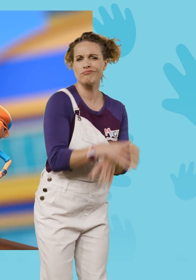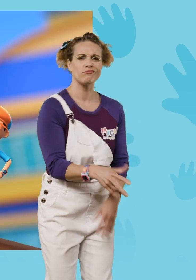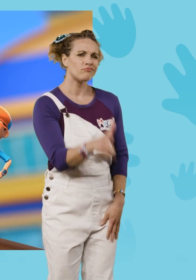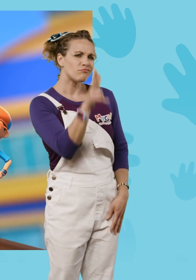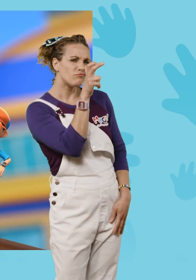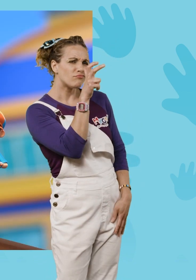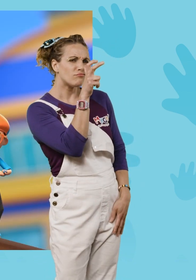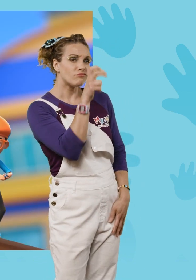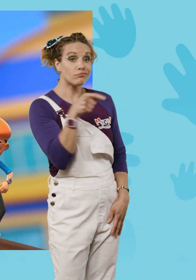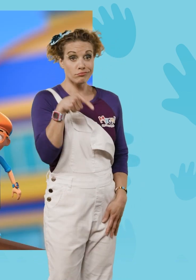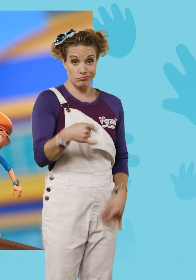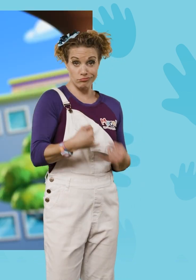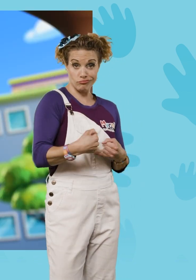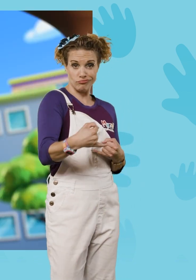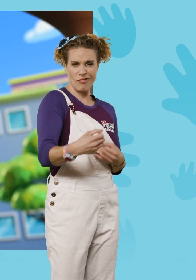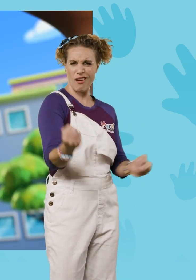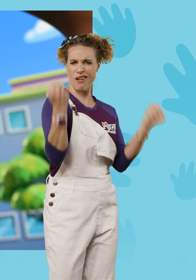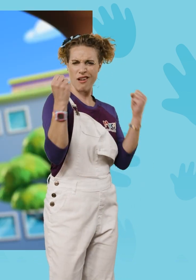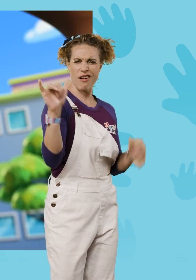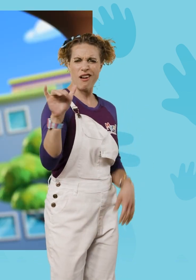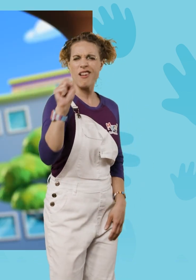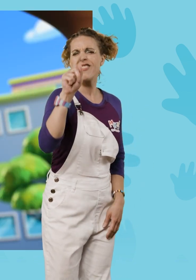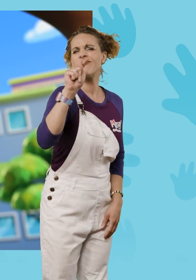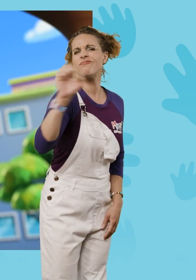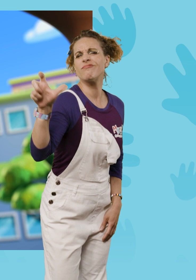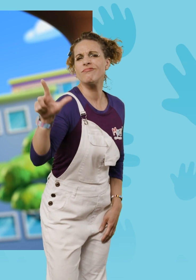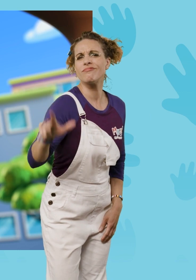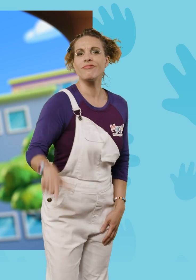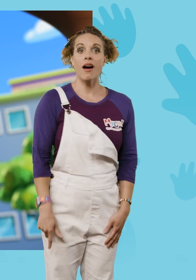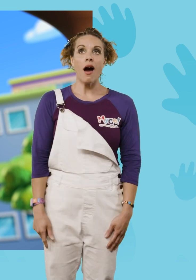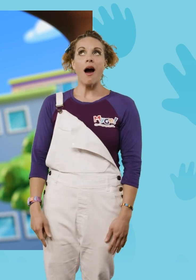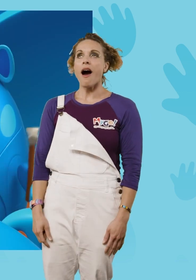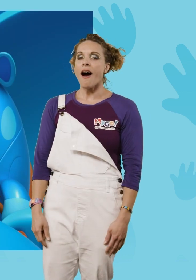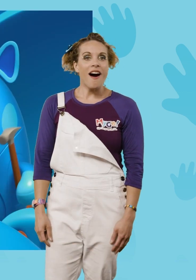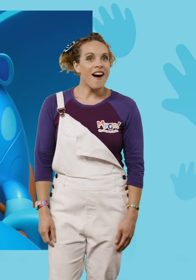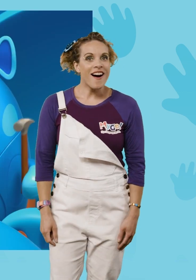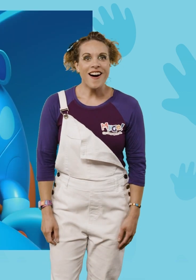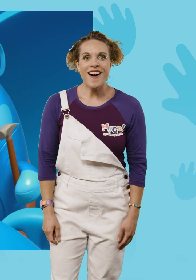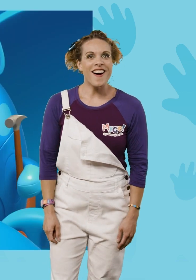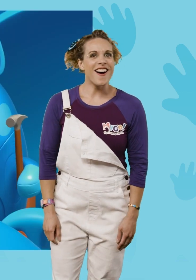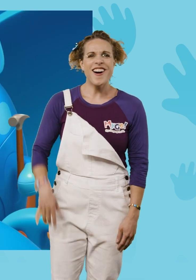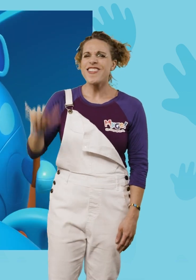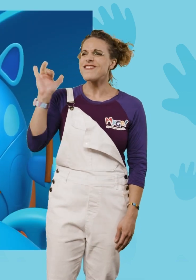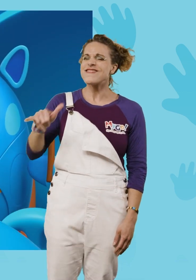To a spider or bug, these strands are as strong as steel.